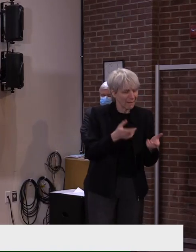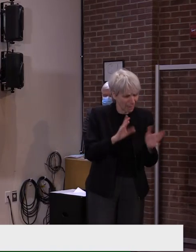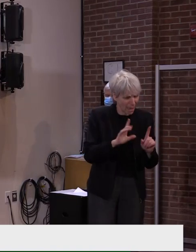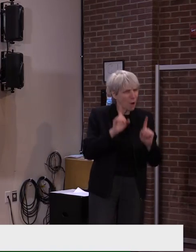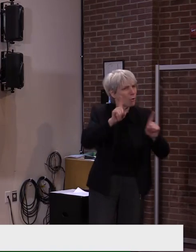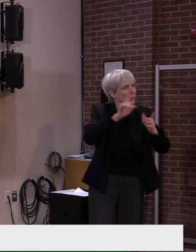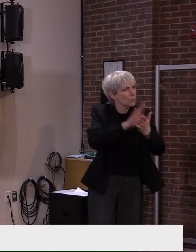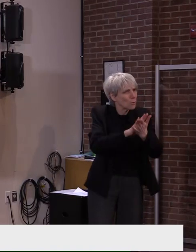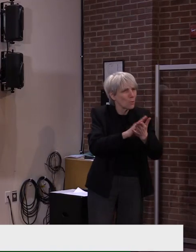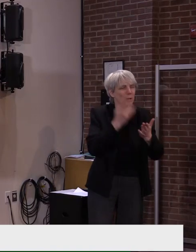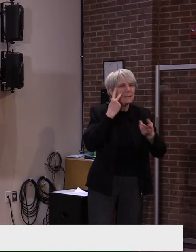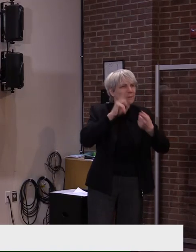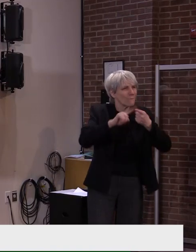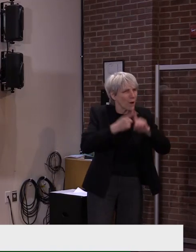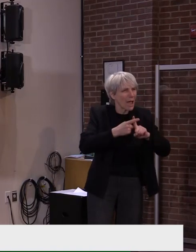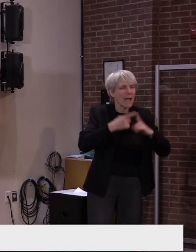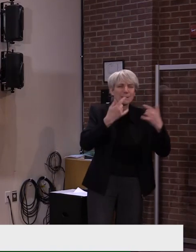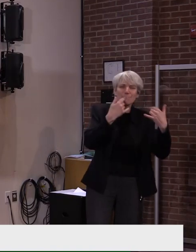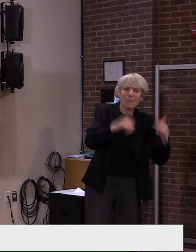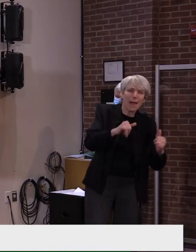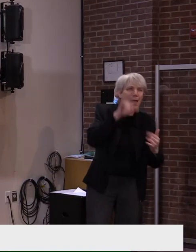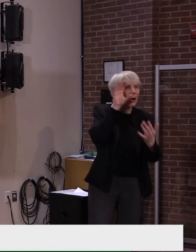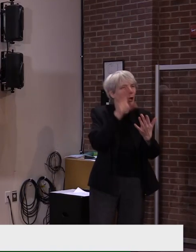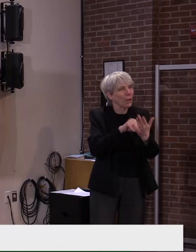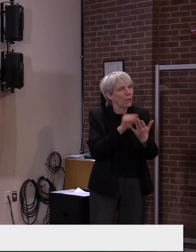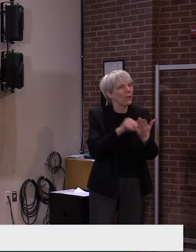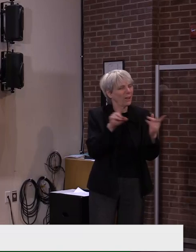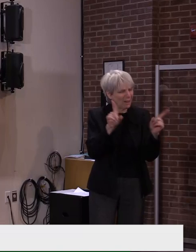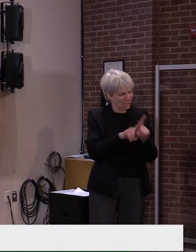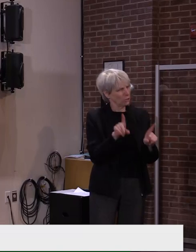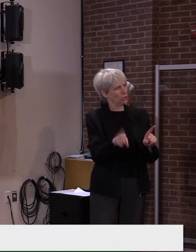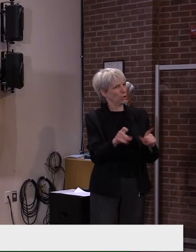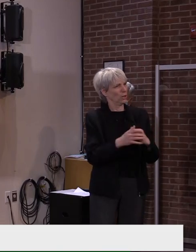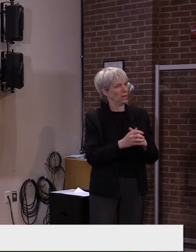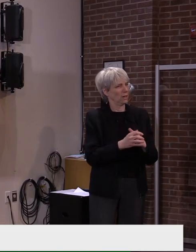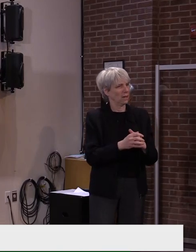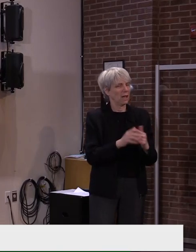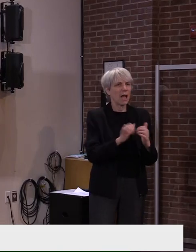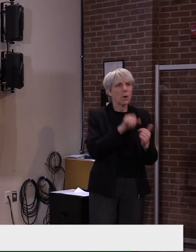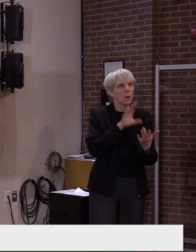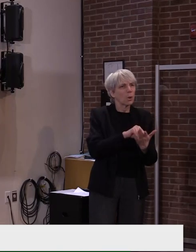childhood they deserve. You can find more information on our website at